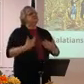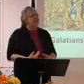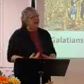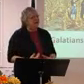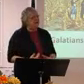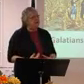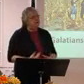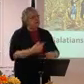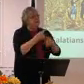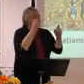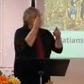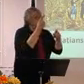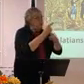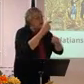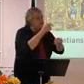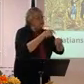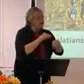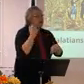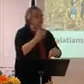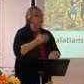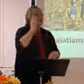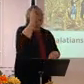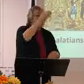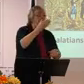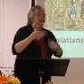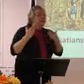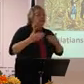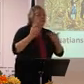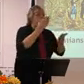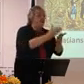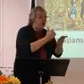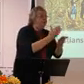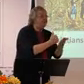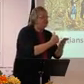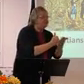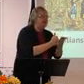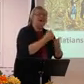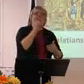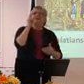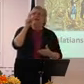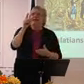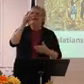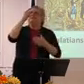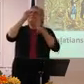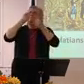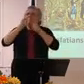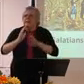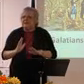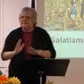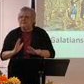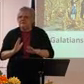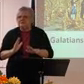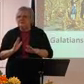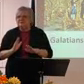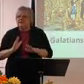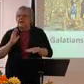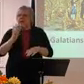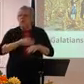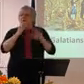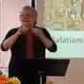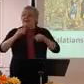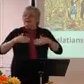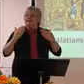right time, we'll enjoy the harvest, God's blessings. And with that, we